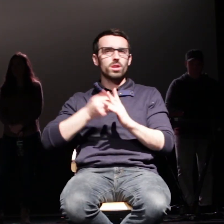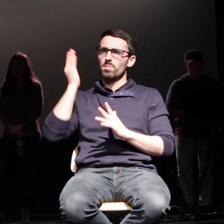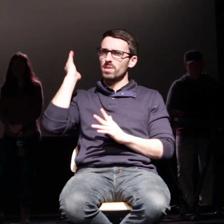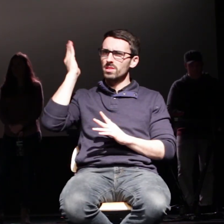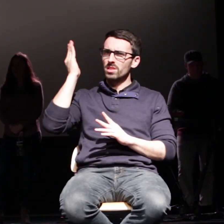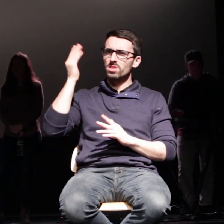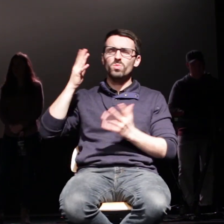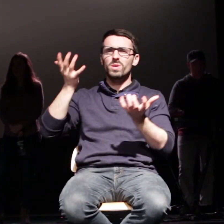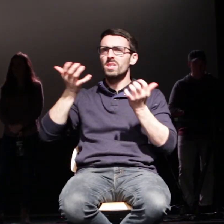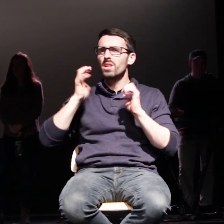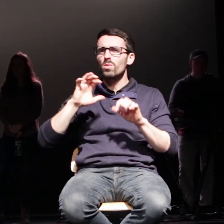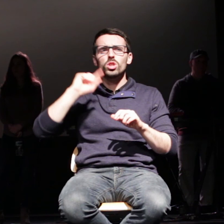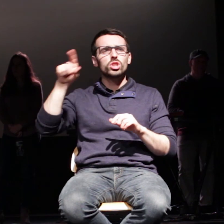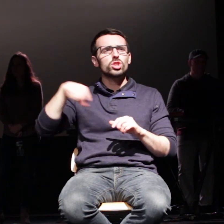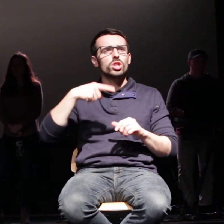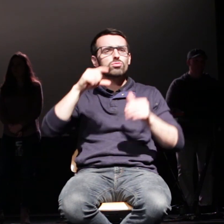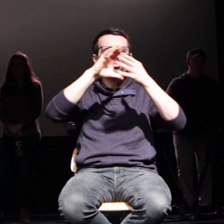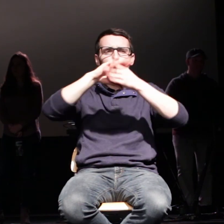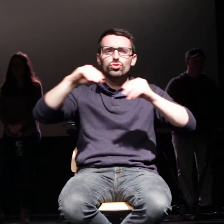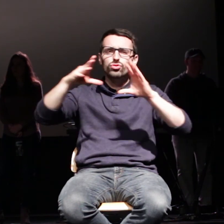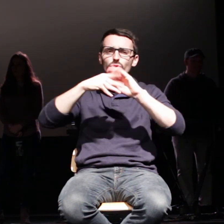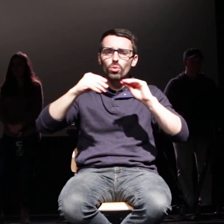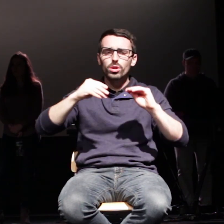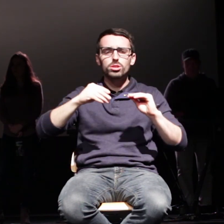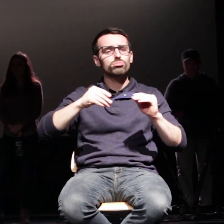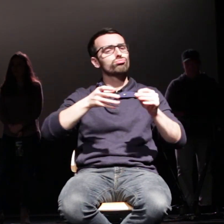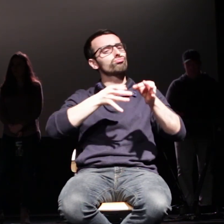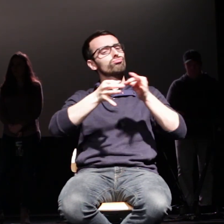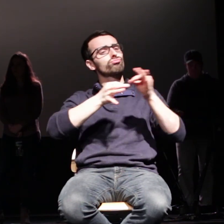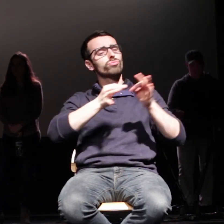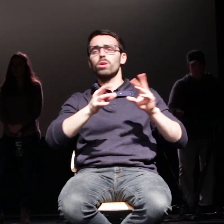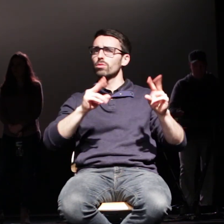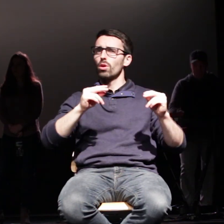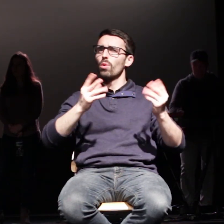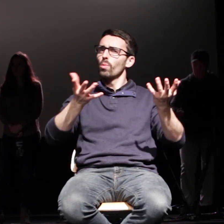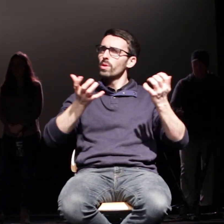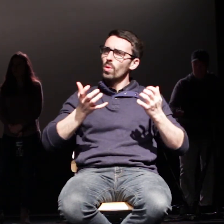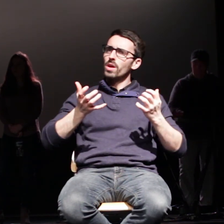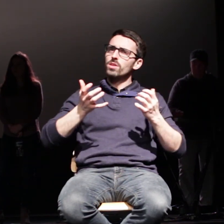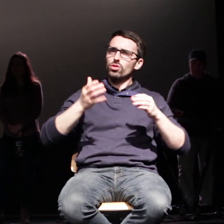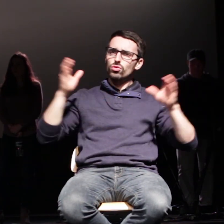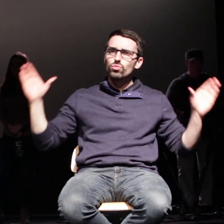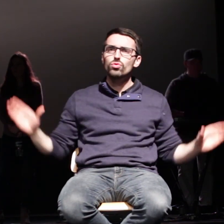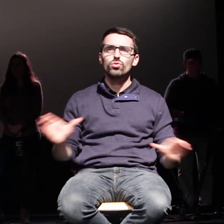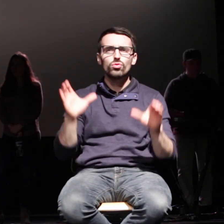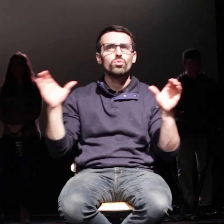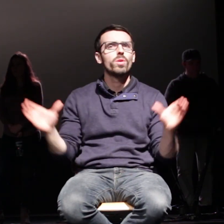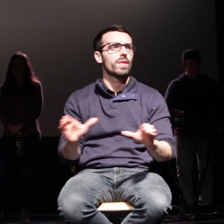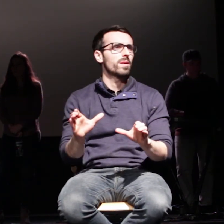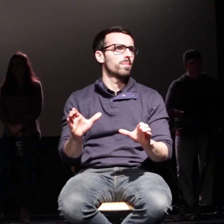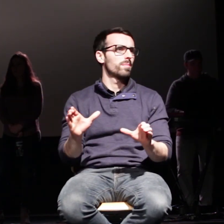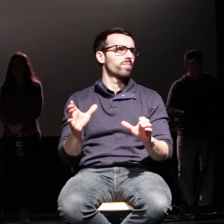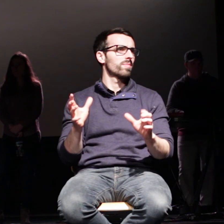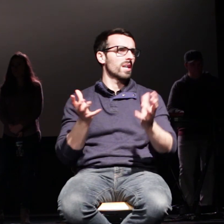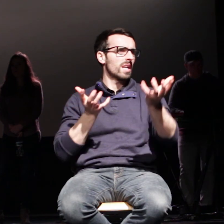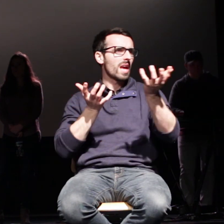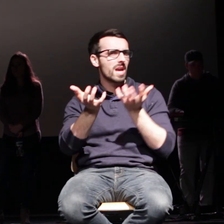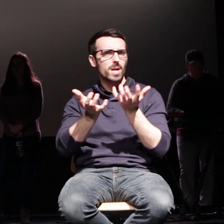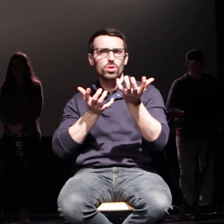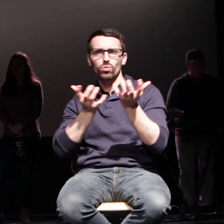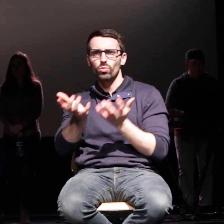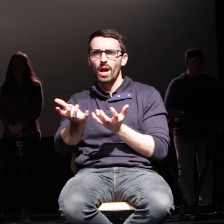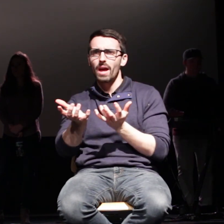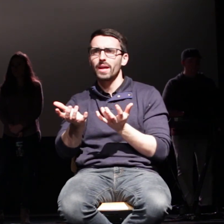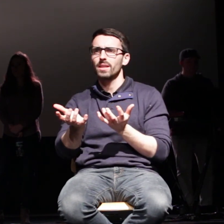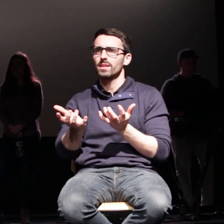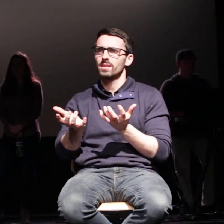these stories of Jesus. We want to actually do them. We want to actually interact with them. We want to see ourselves in these stories, and we want to, in faith, just act on